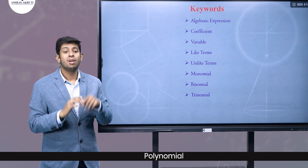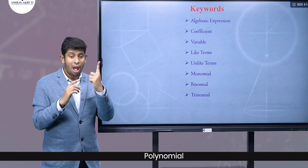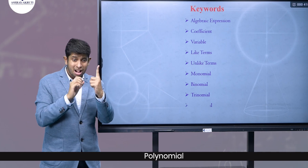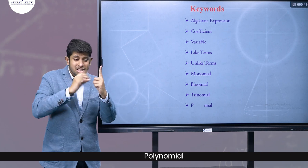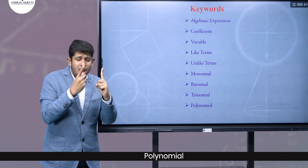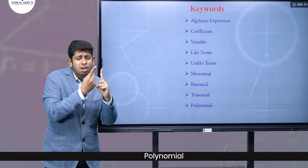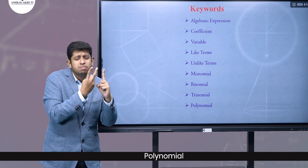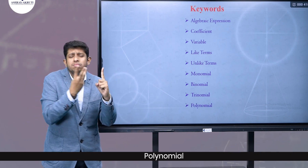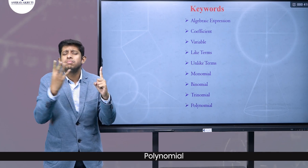polynomial,